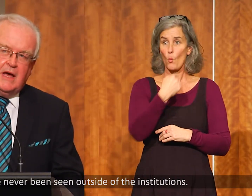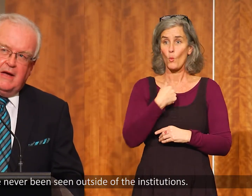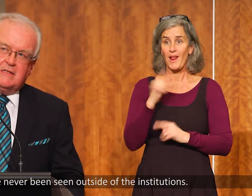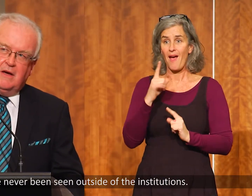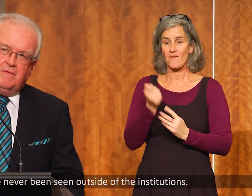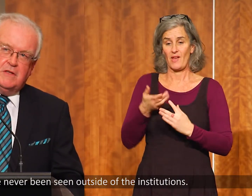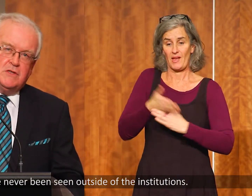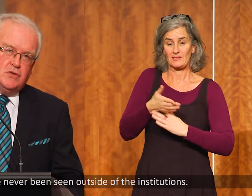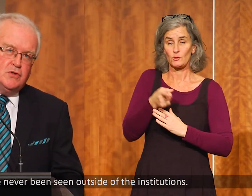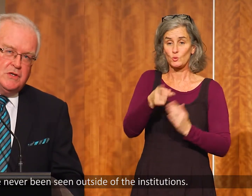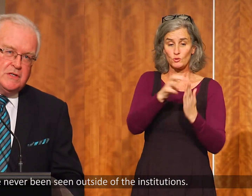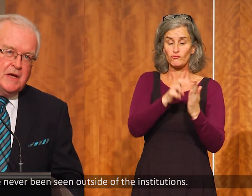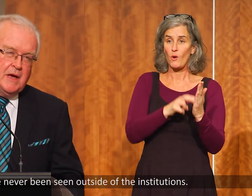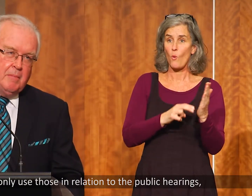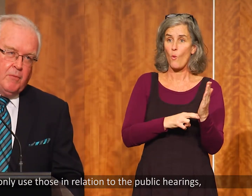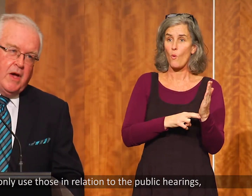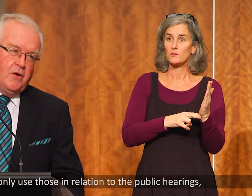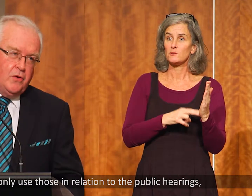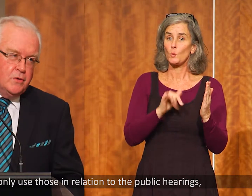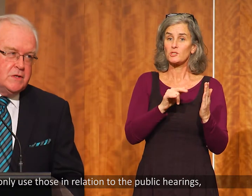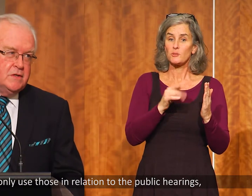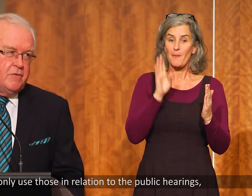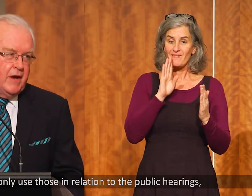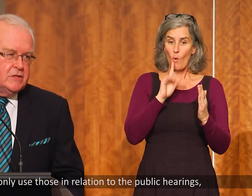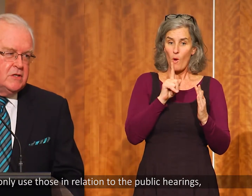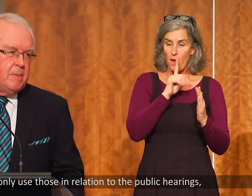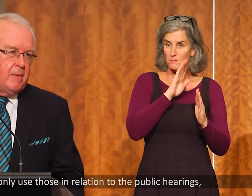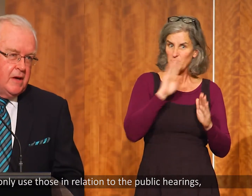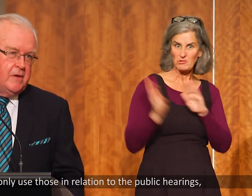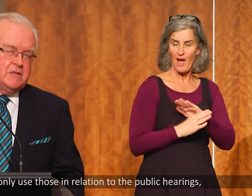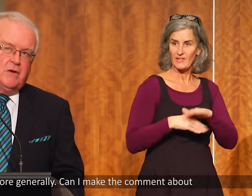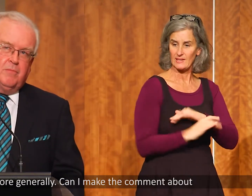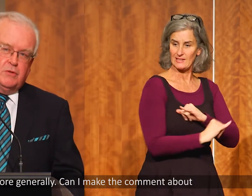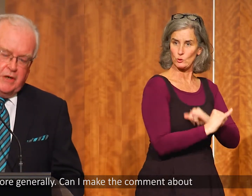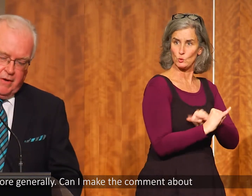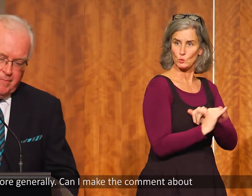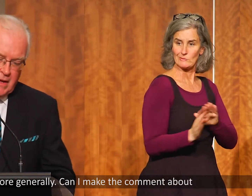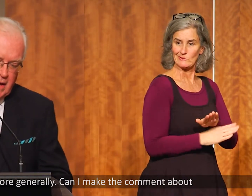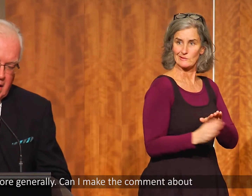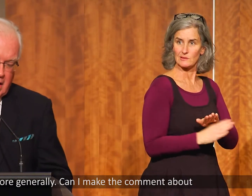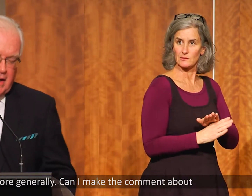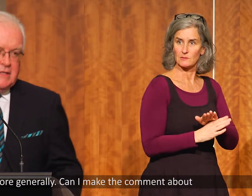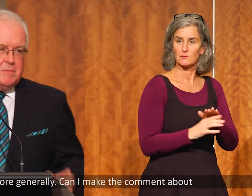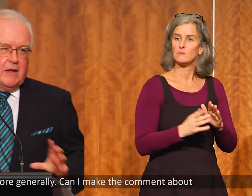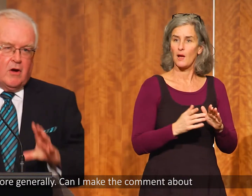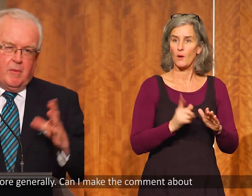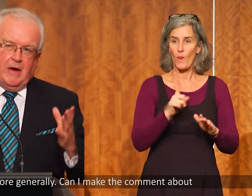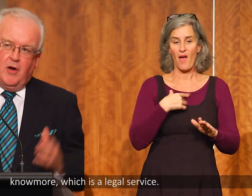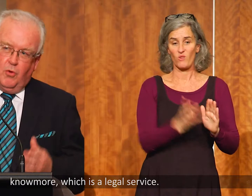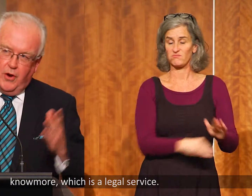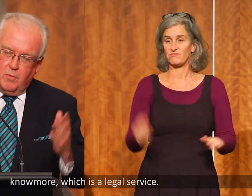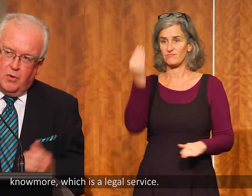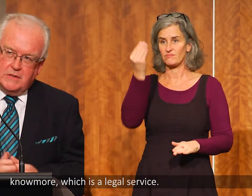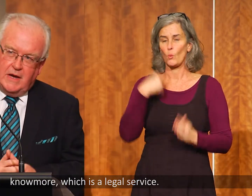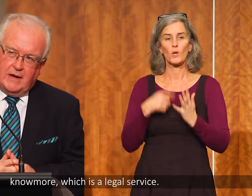seen outside of the institutions. But we only use those in relation to the public hearings, not more generally. Can I just make the comment about